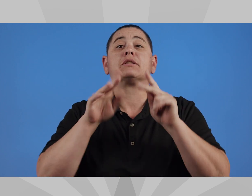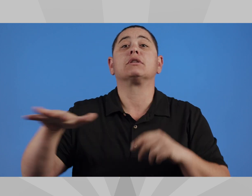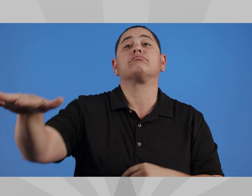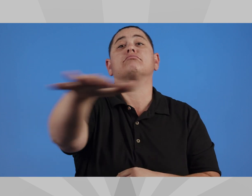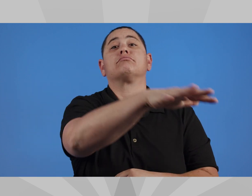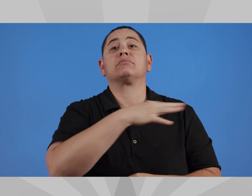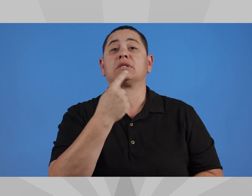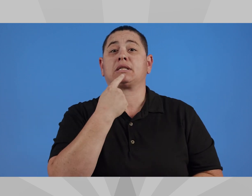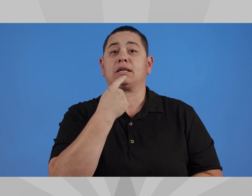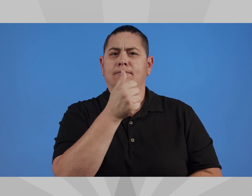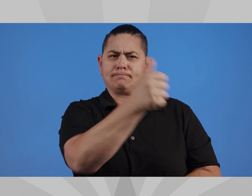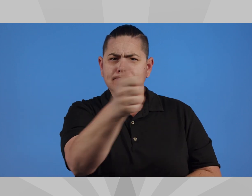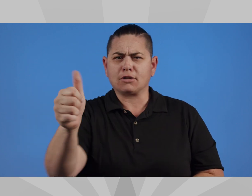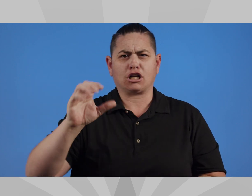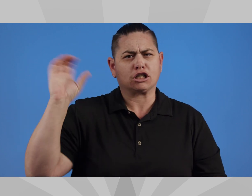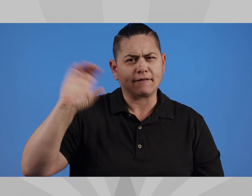Statement.